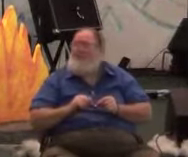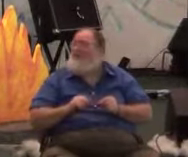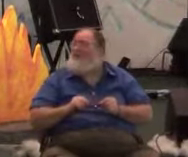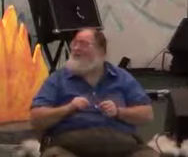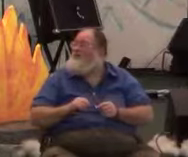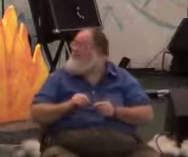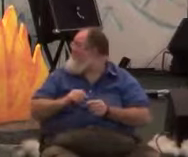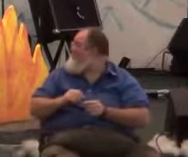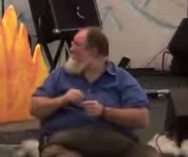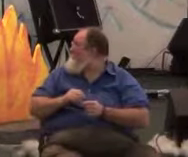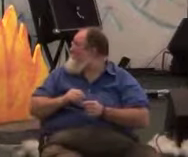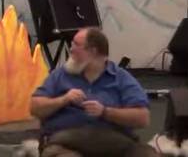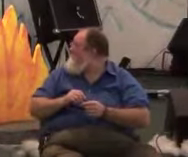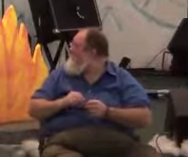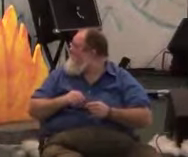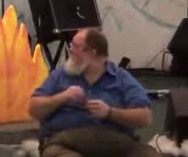Gossip causes quarrels.